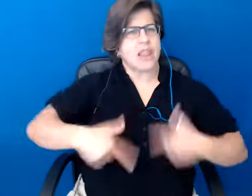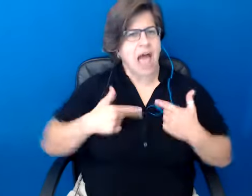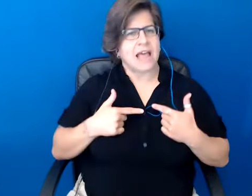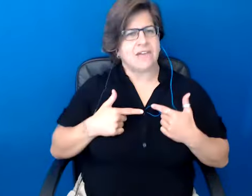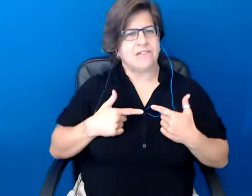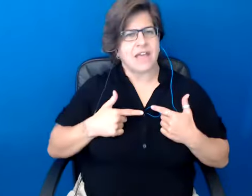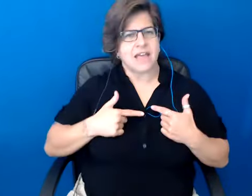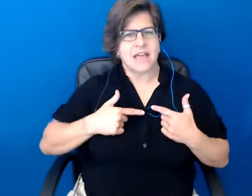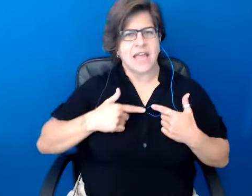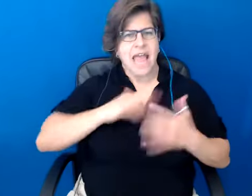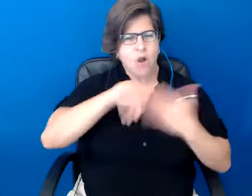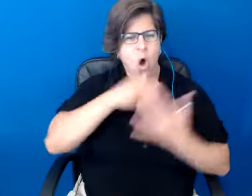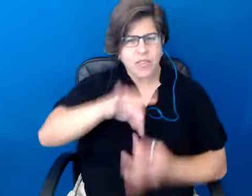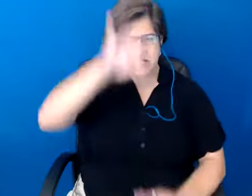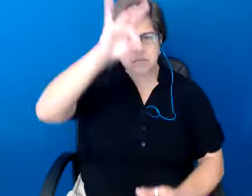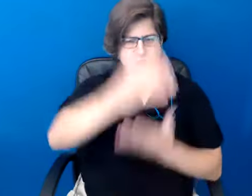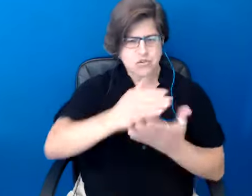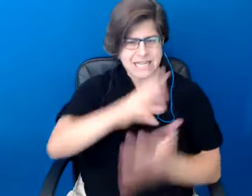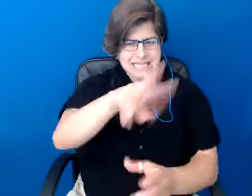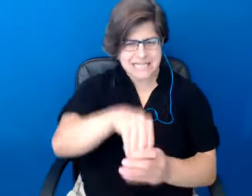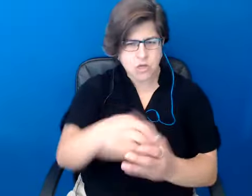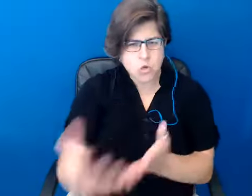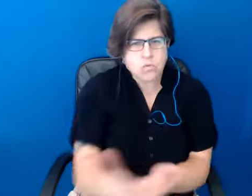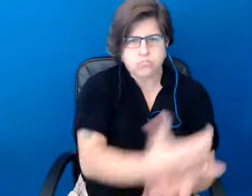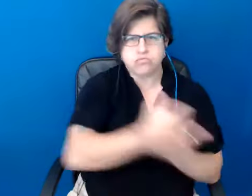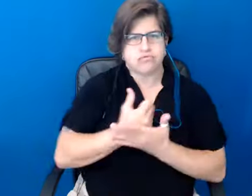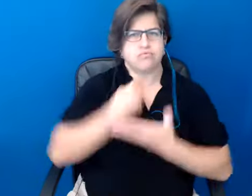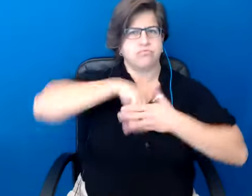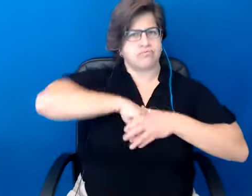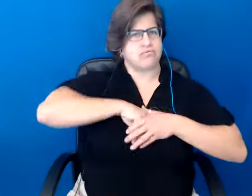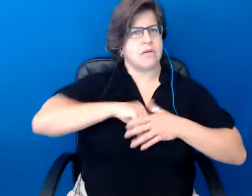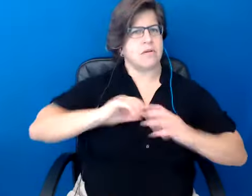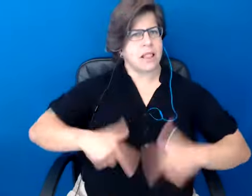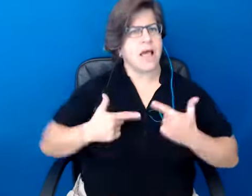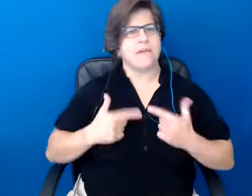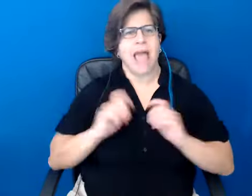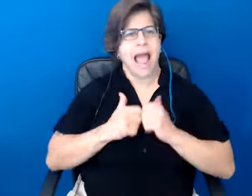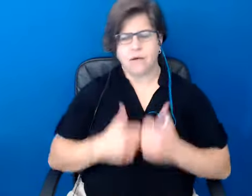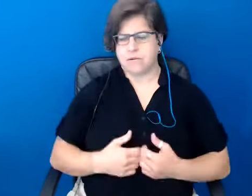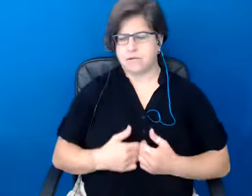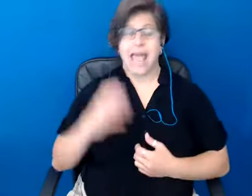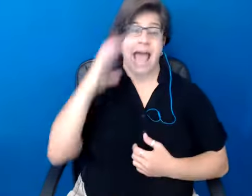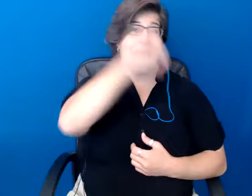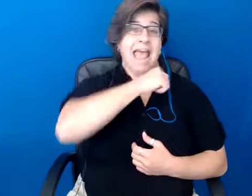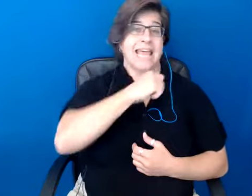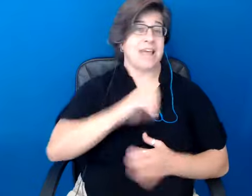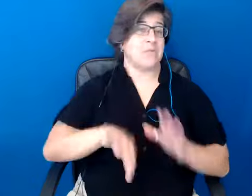36 principles into your life, and and take the spiritual lessons that they come with.